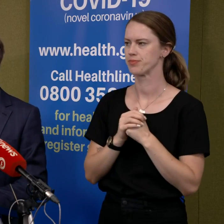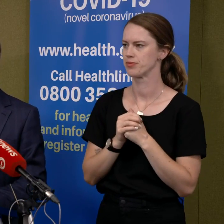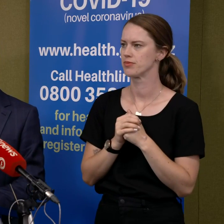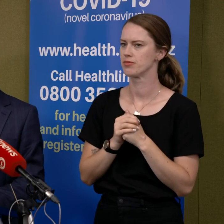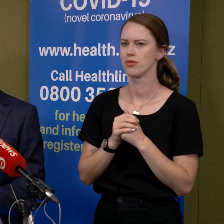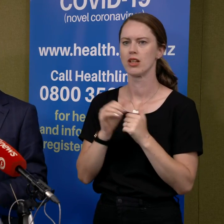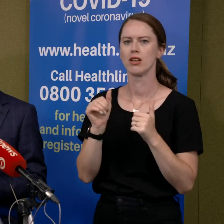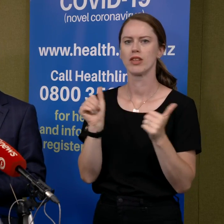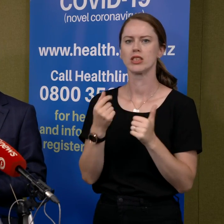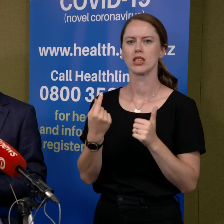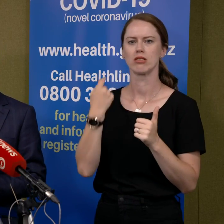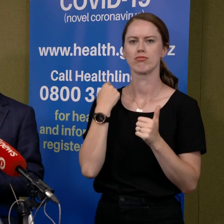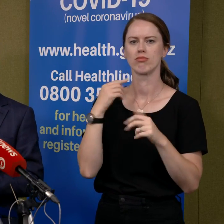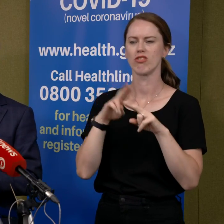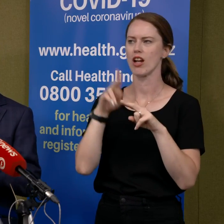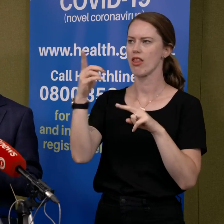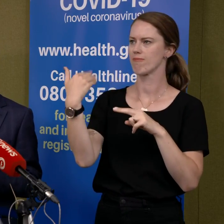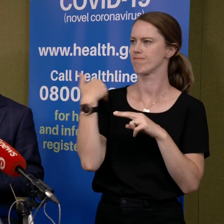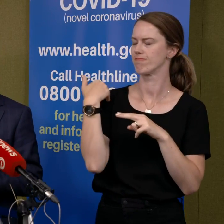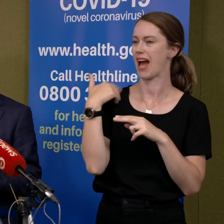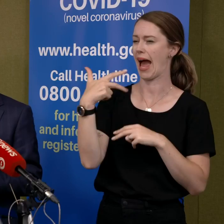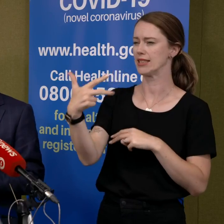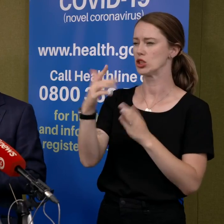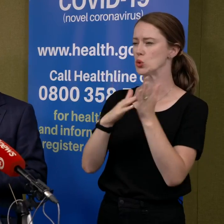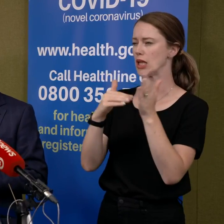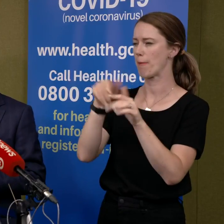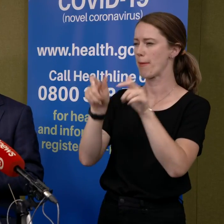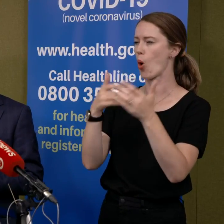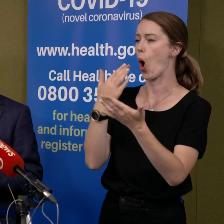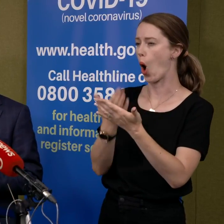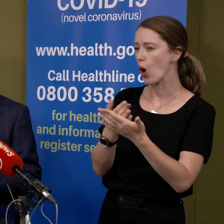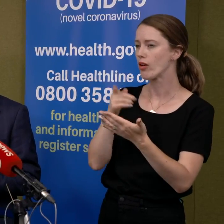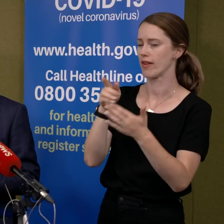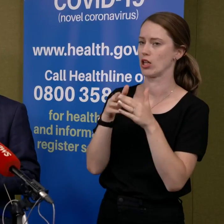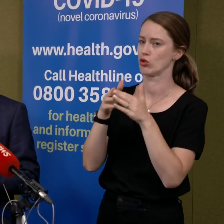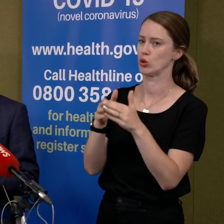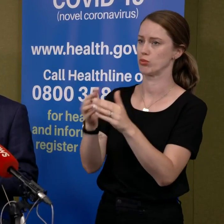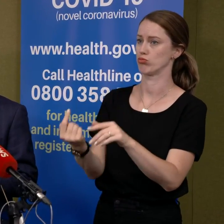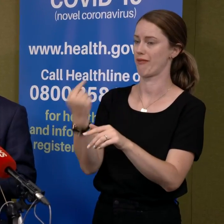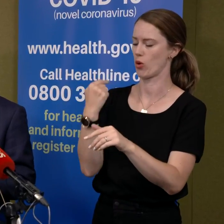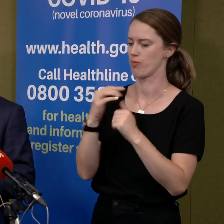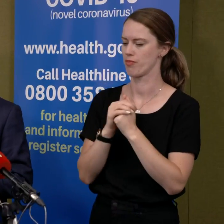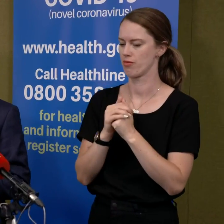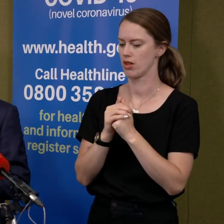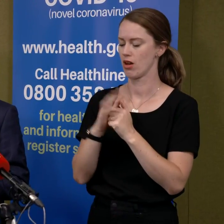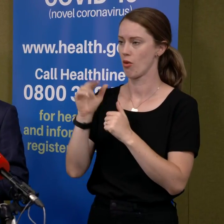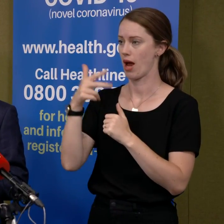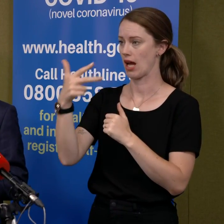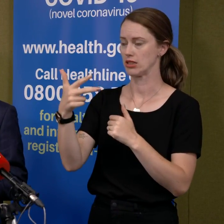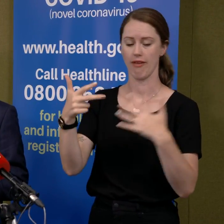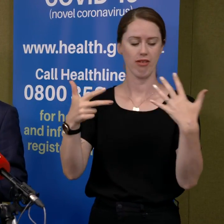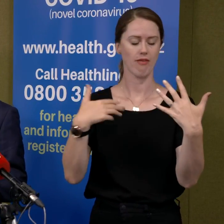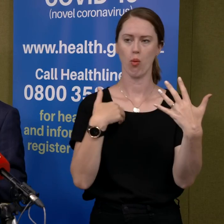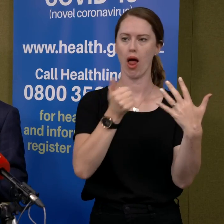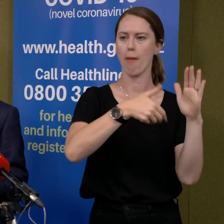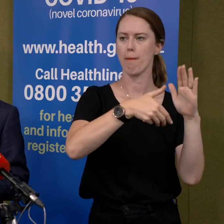as you know, on Friday we were notified about 8 New Zealanders who had been on that previous cruise. Of the 8, 5 are well and